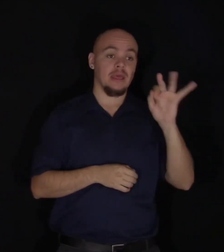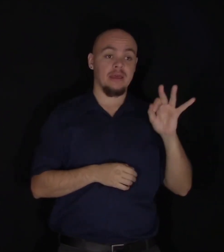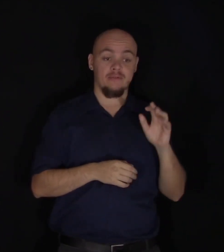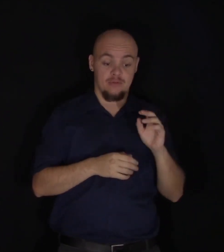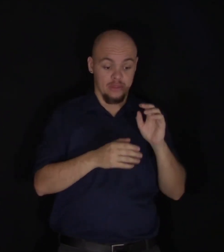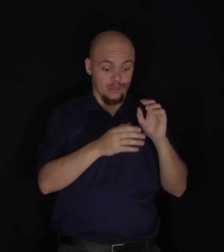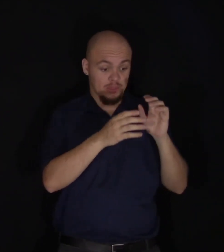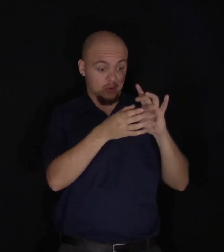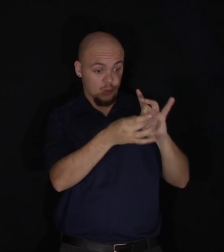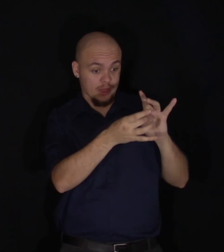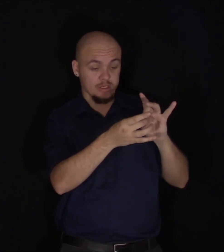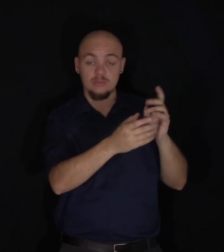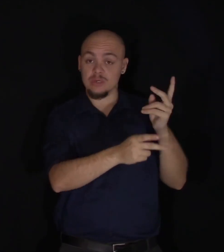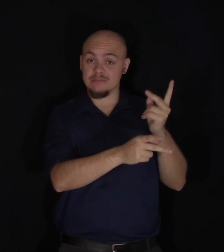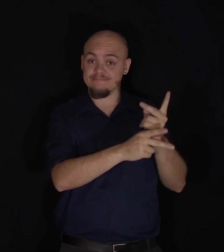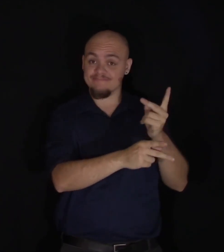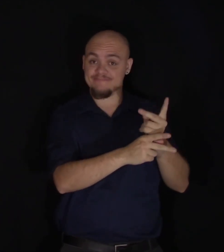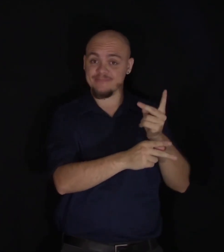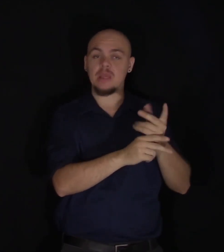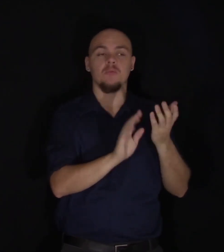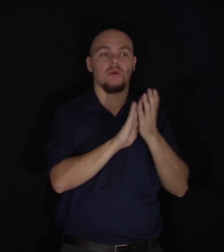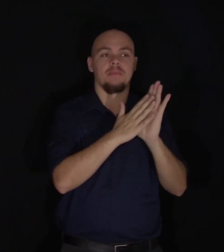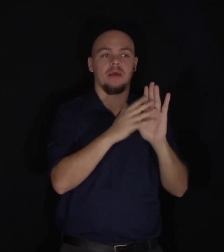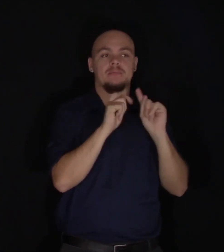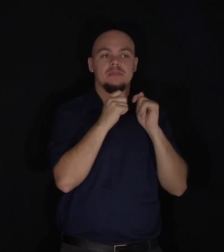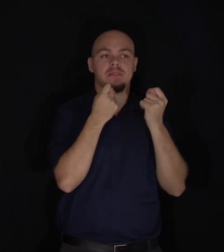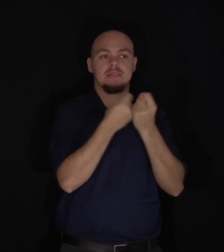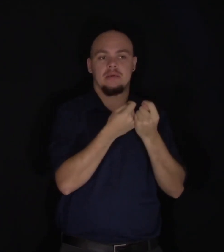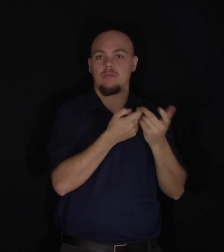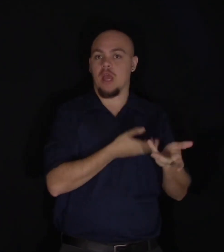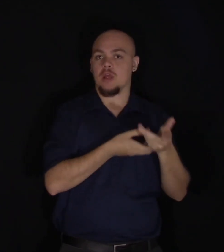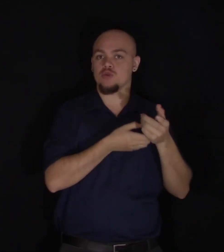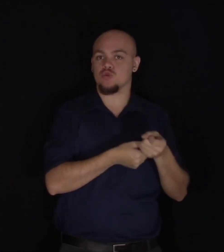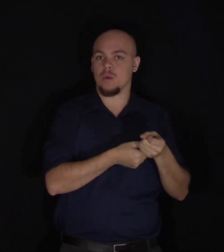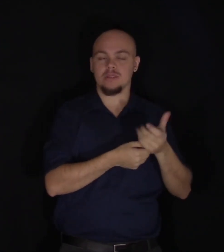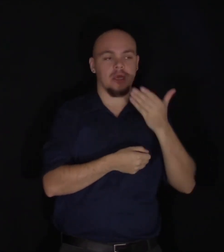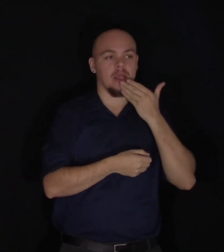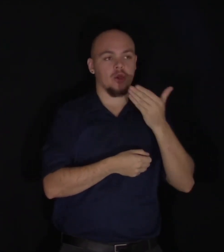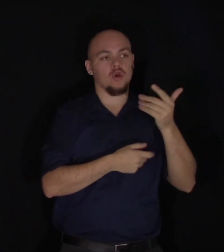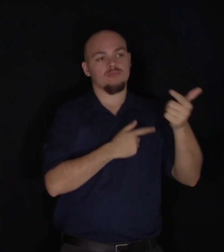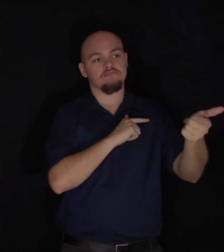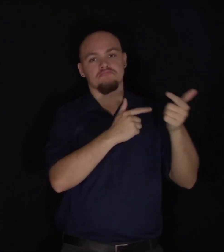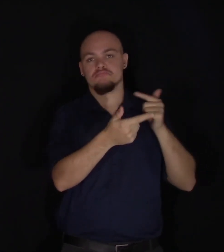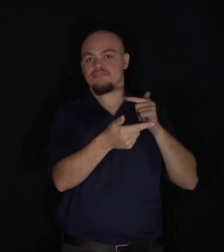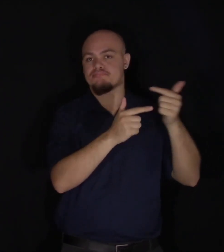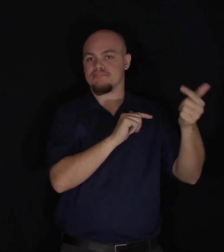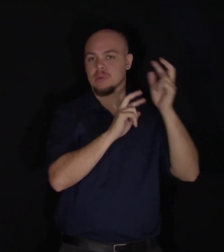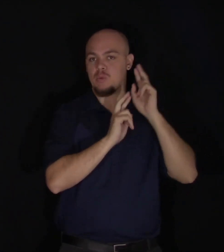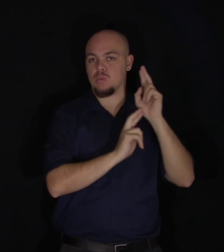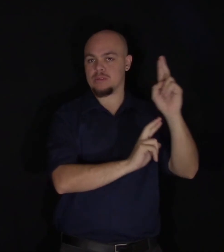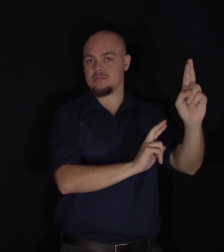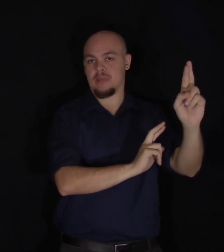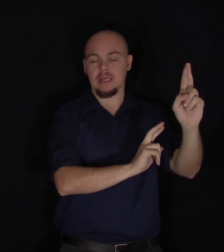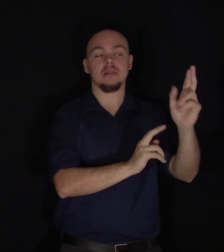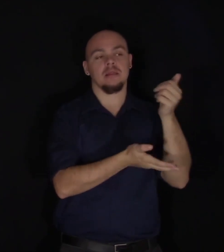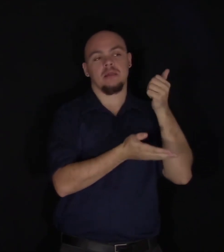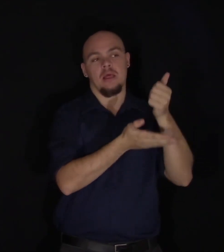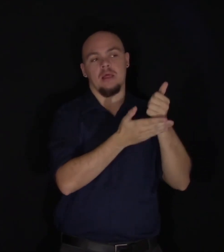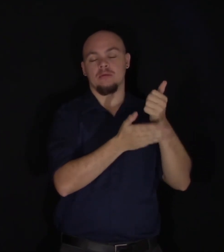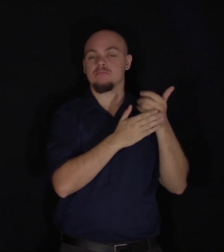relationship, we become a team, and we build the trust and goodwill that we'll need to get us through the difficult